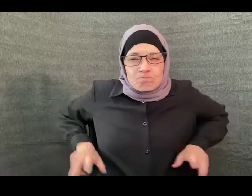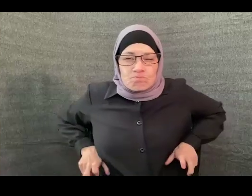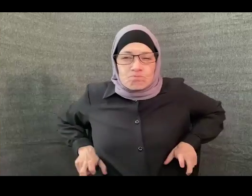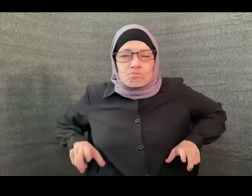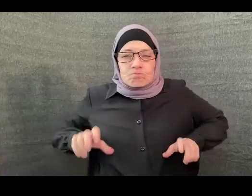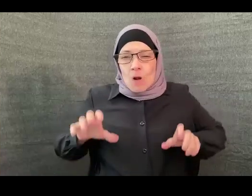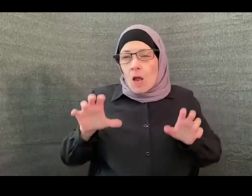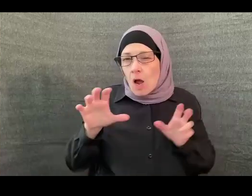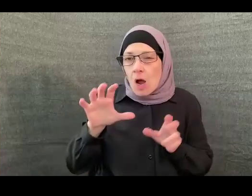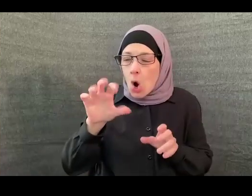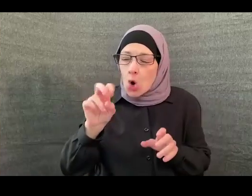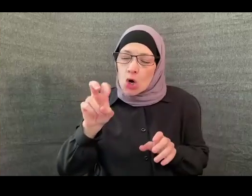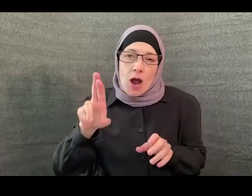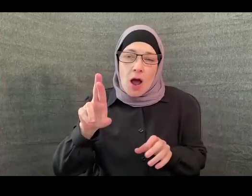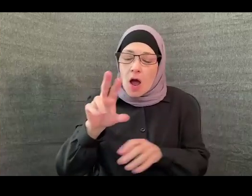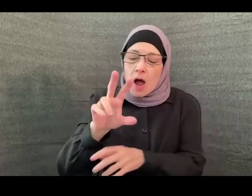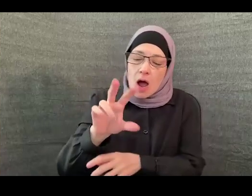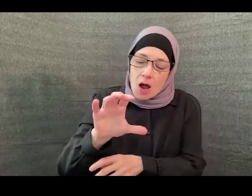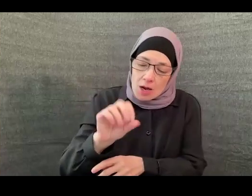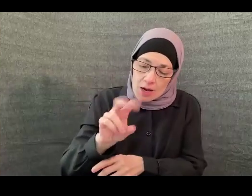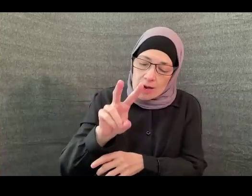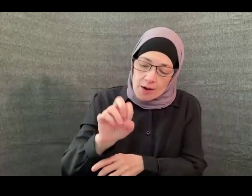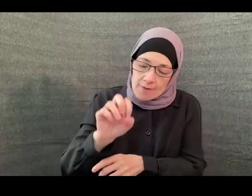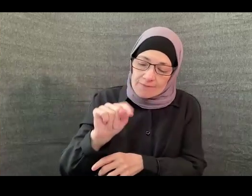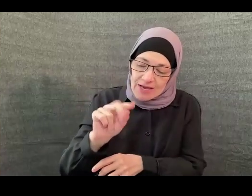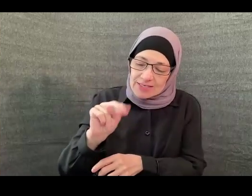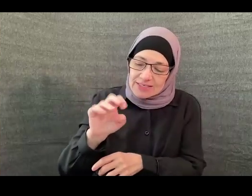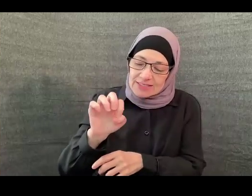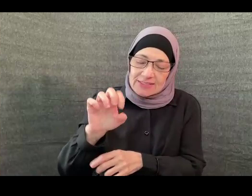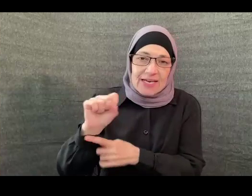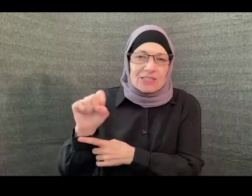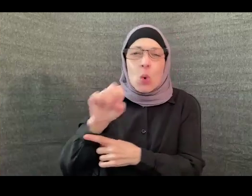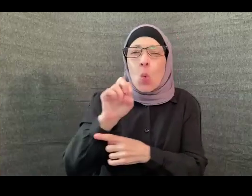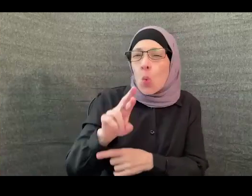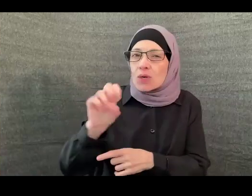his own miserly approach, his own selfish,